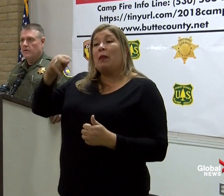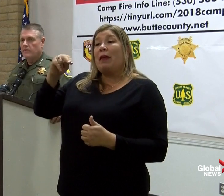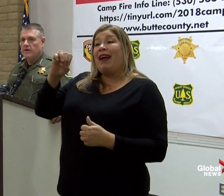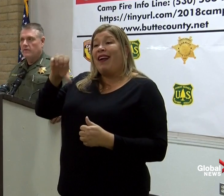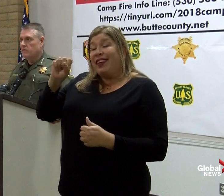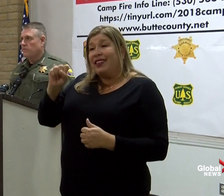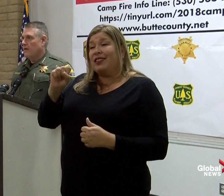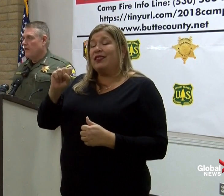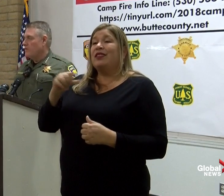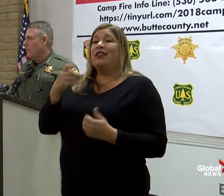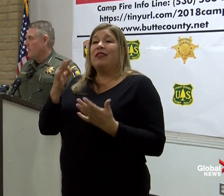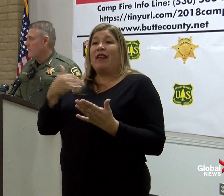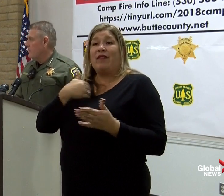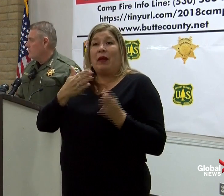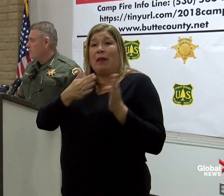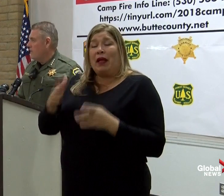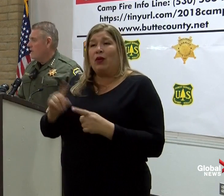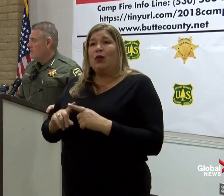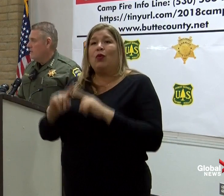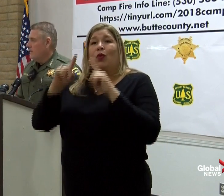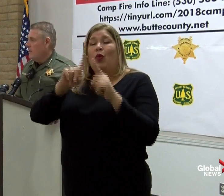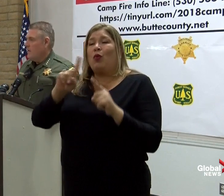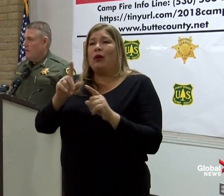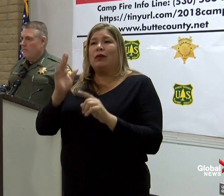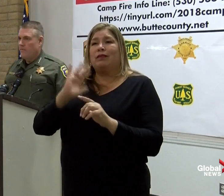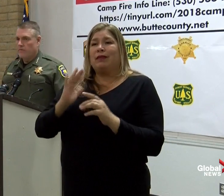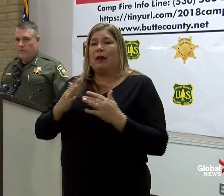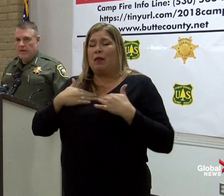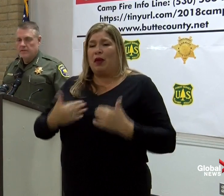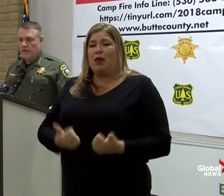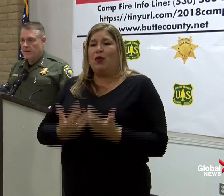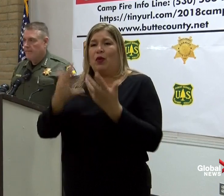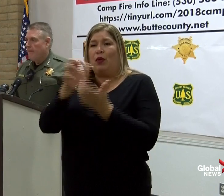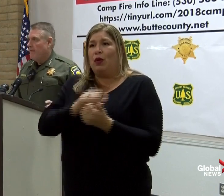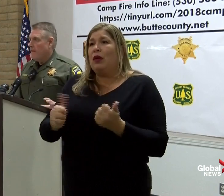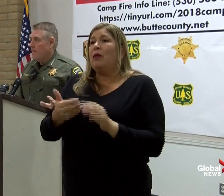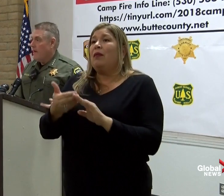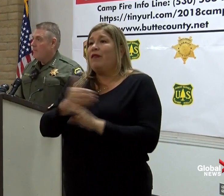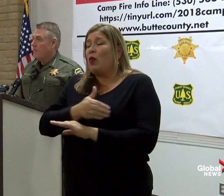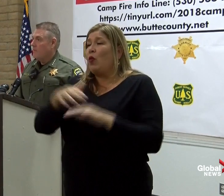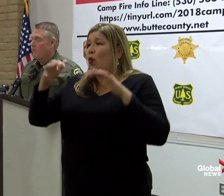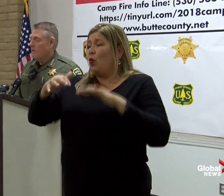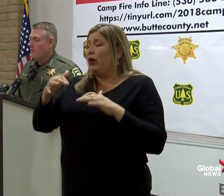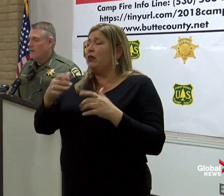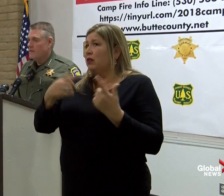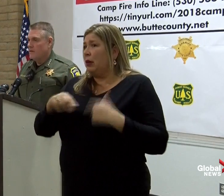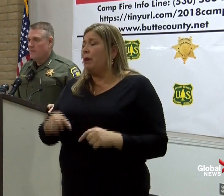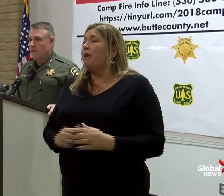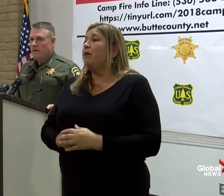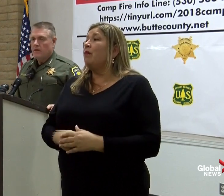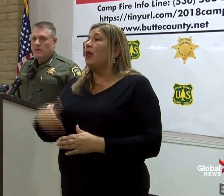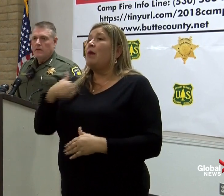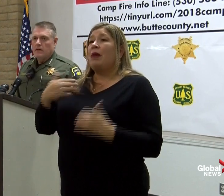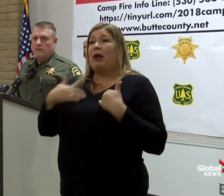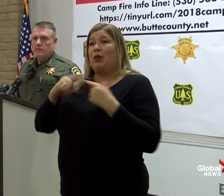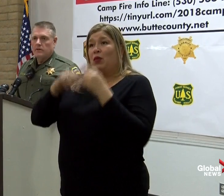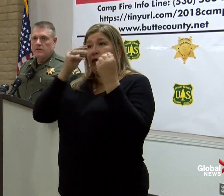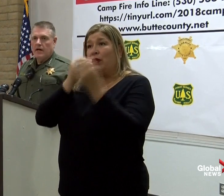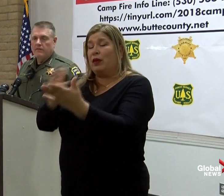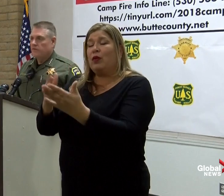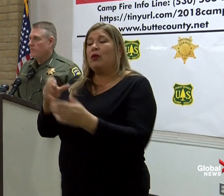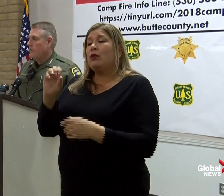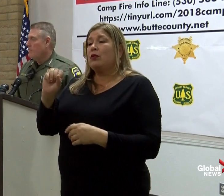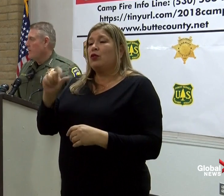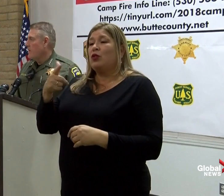Paradise, and whether or not there was a plan to recover those cremains before the rains came in. I'm happy to report that